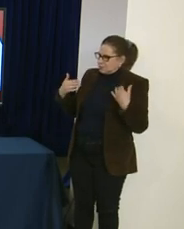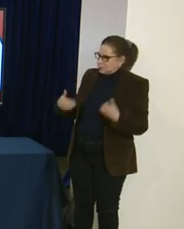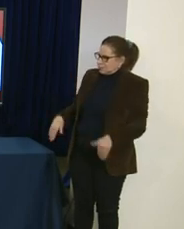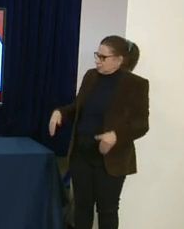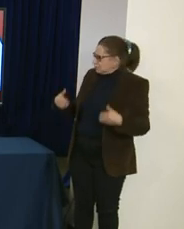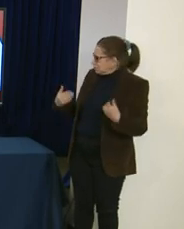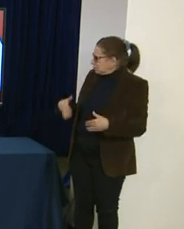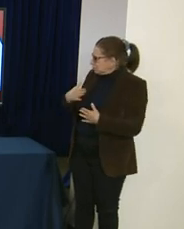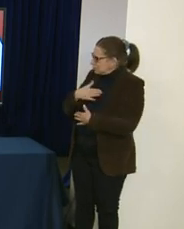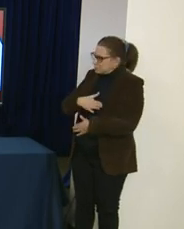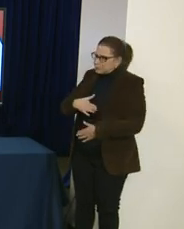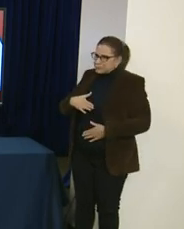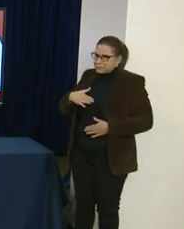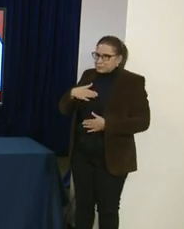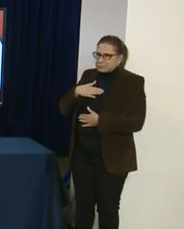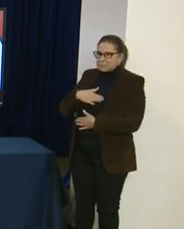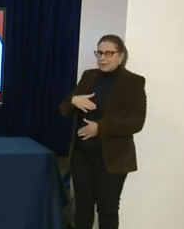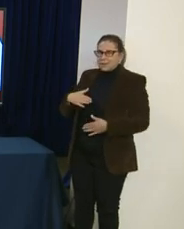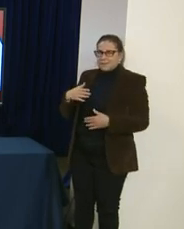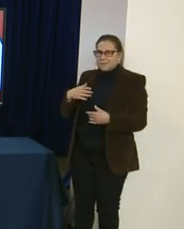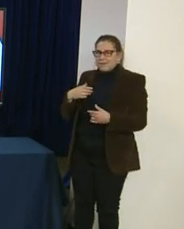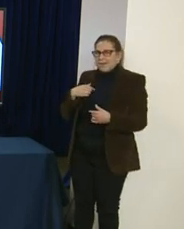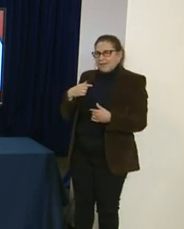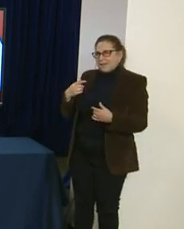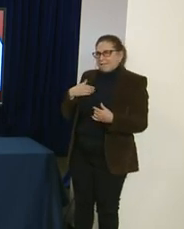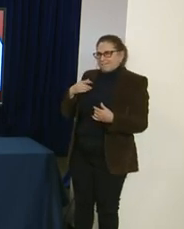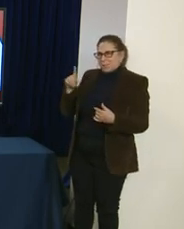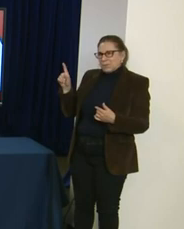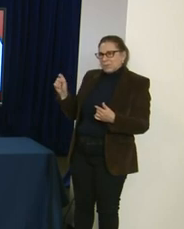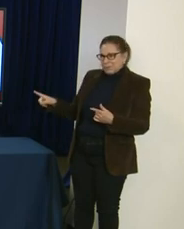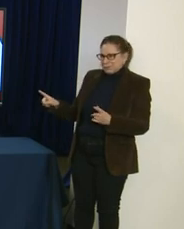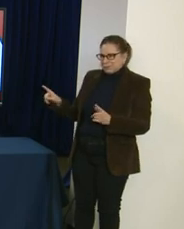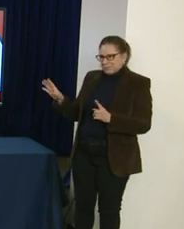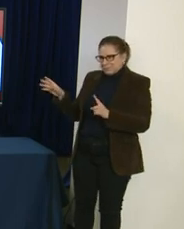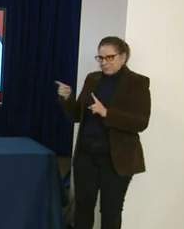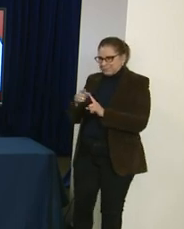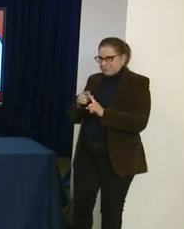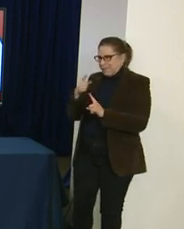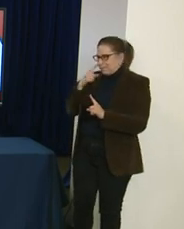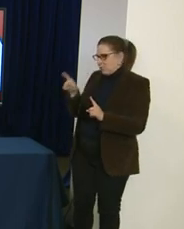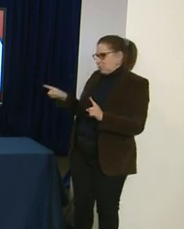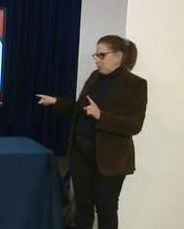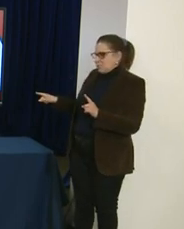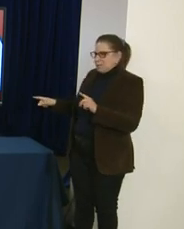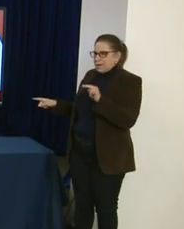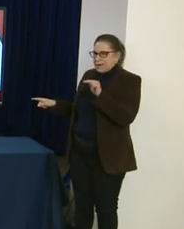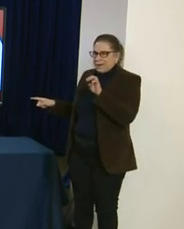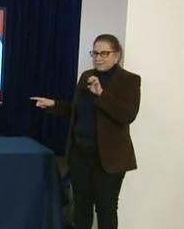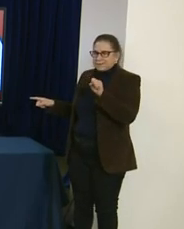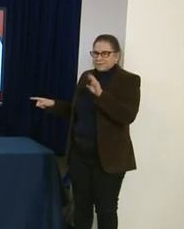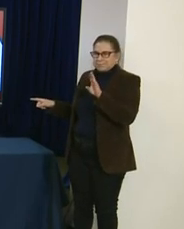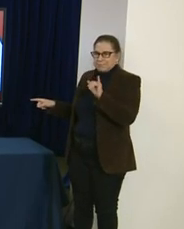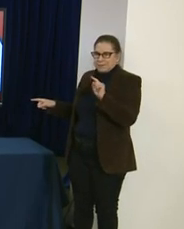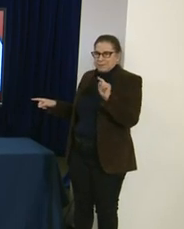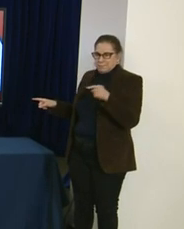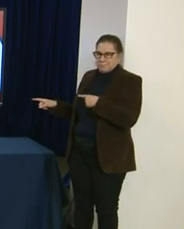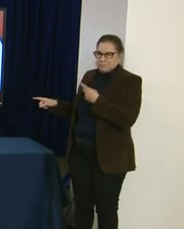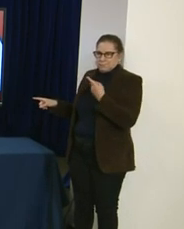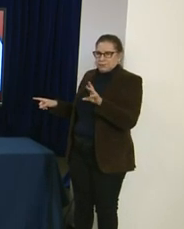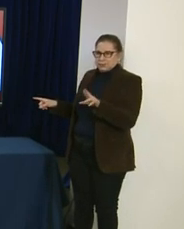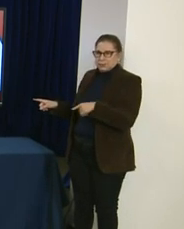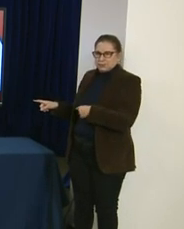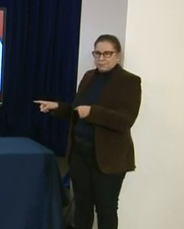my question is really for Dr. Nesbitt. I am just wondering, is there any chance